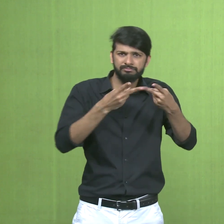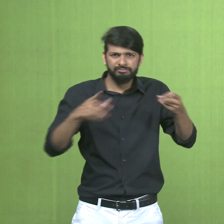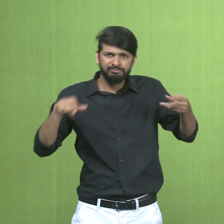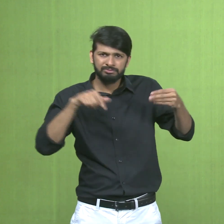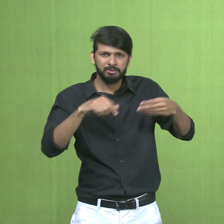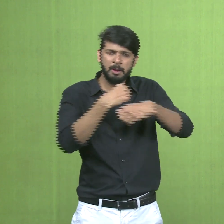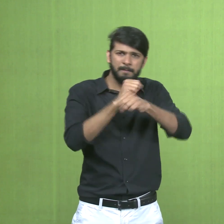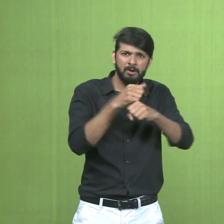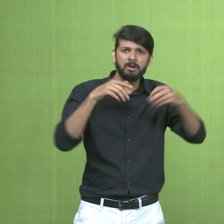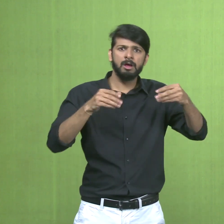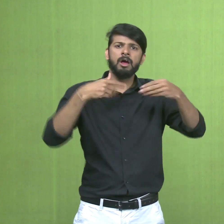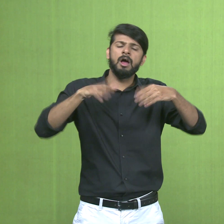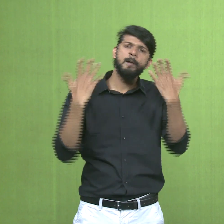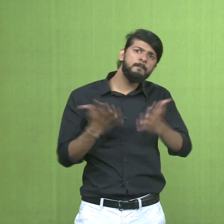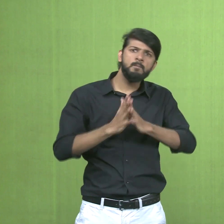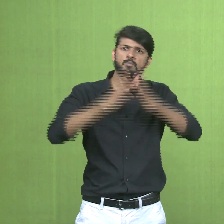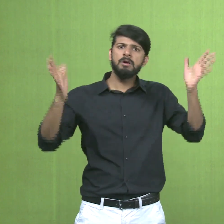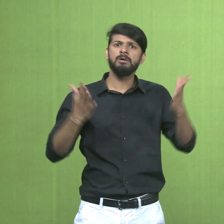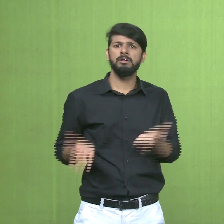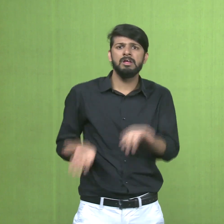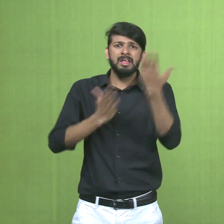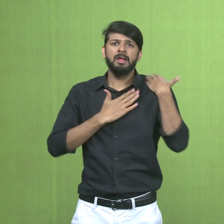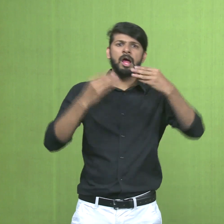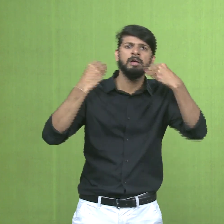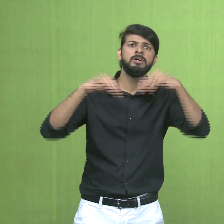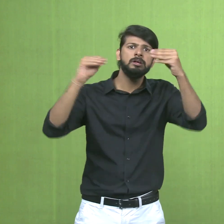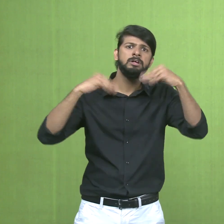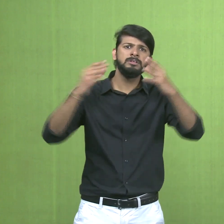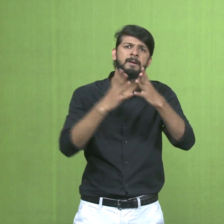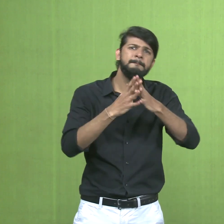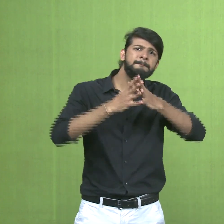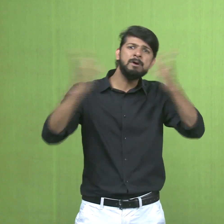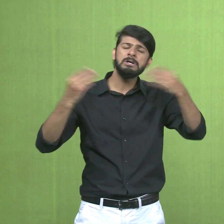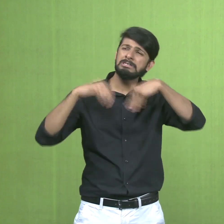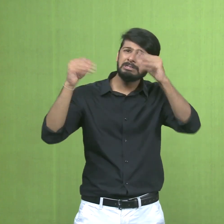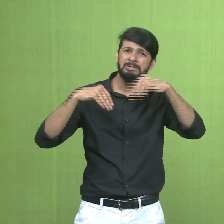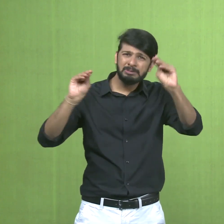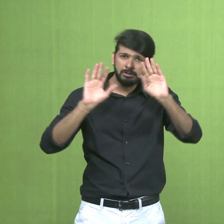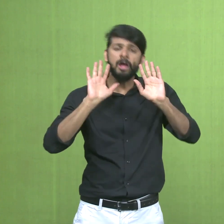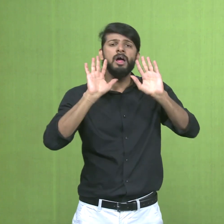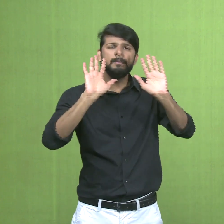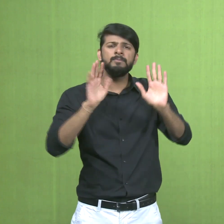constituted a large chunk of India's textile trade.